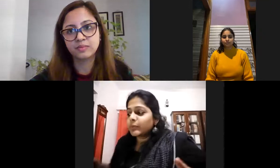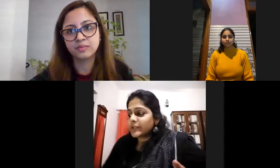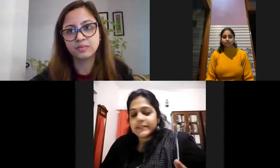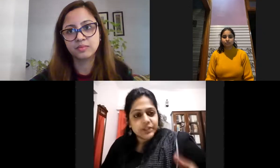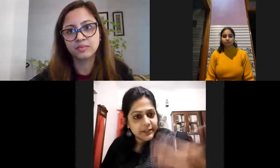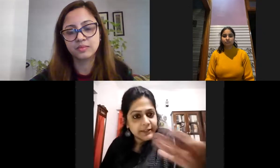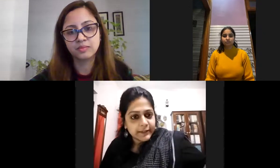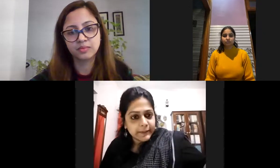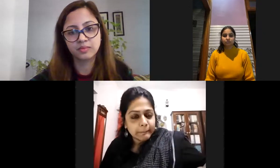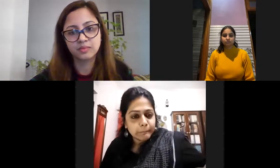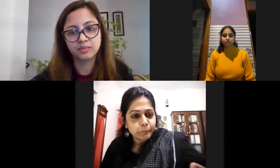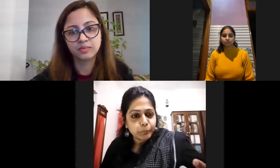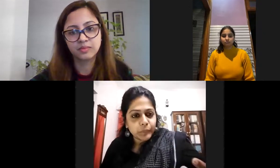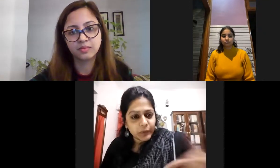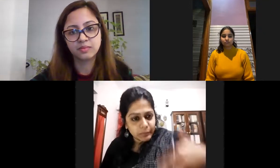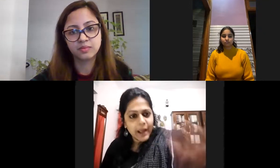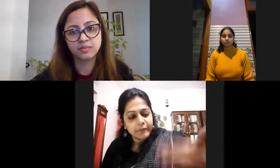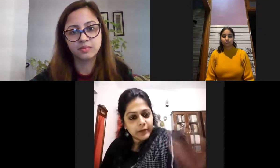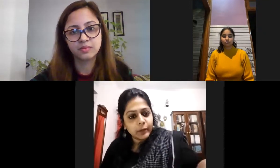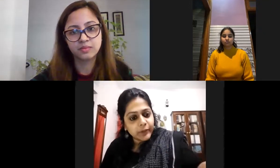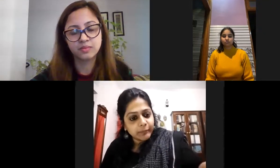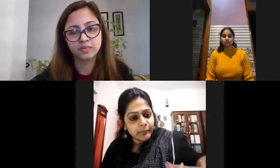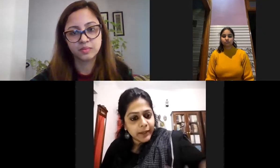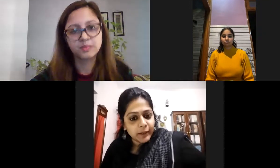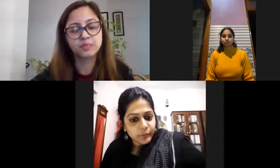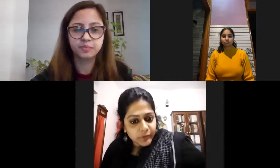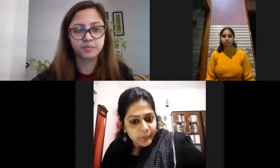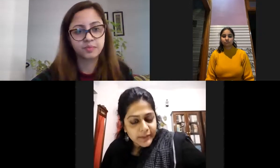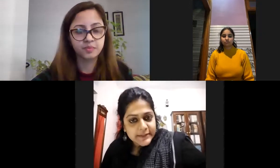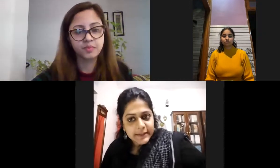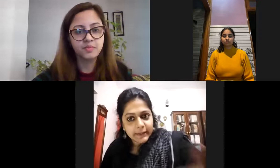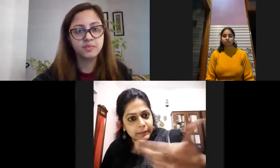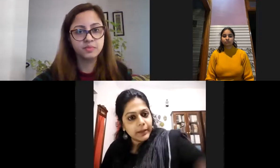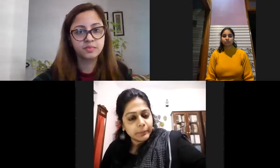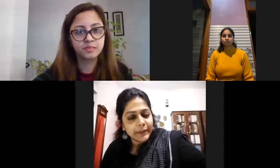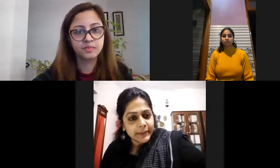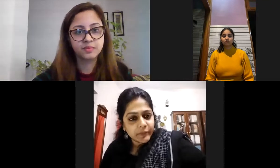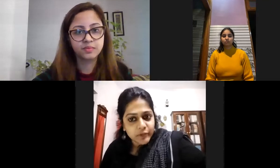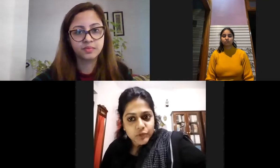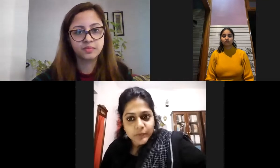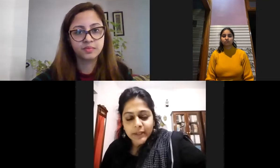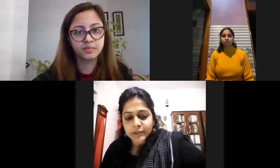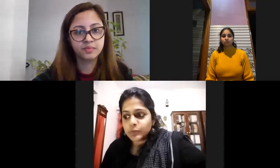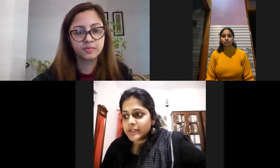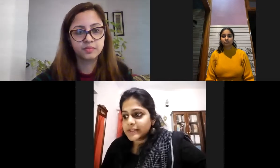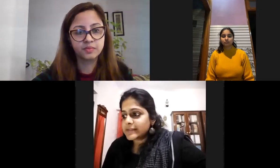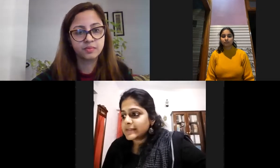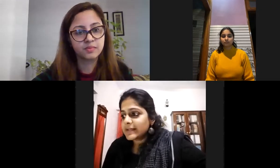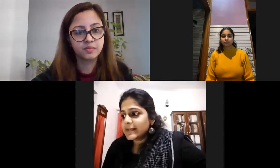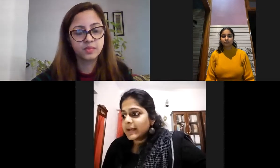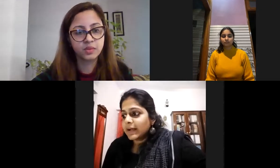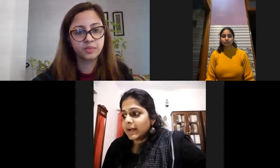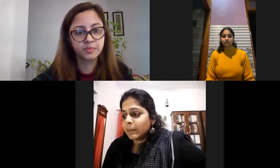thank you for your presentation. I think I will round up my round of comments by the time we finish with the other two